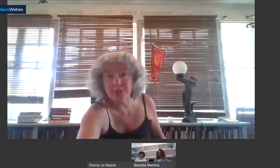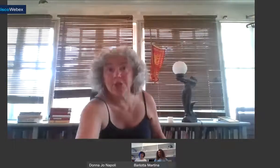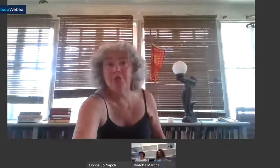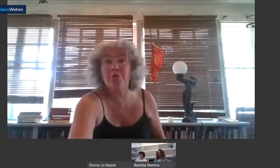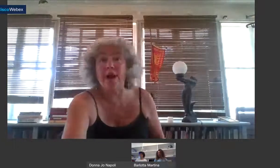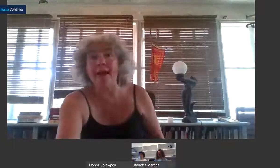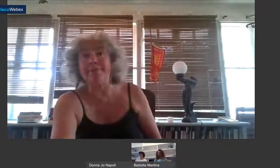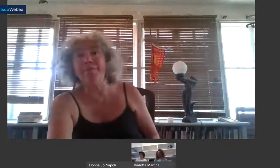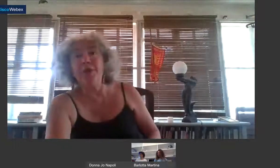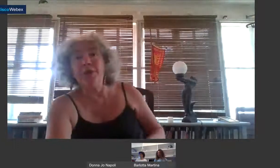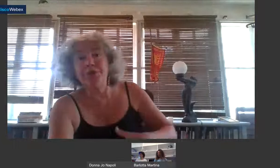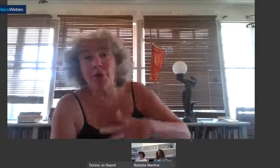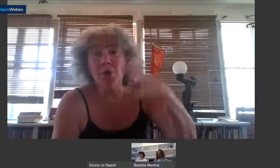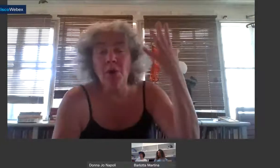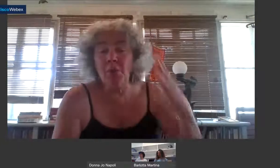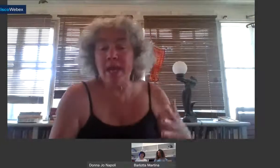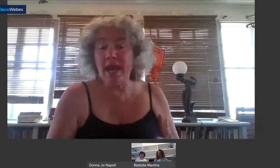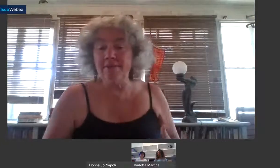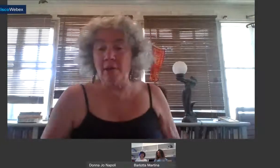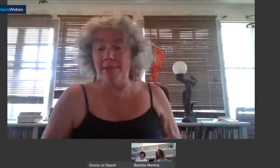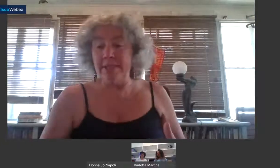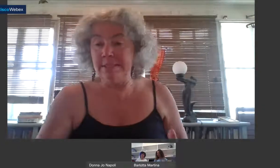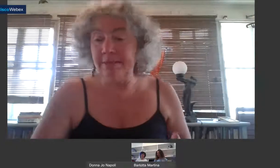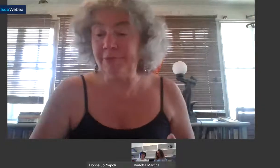to the ground. So we have all these different